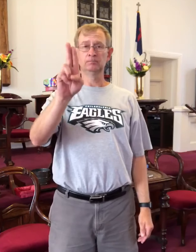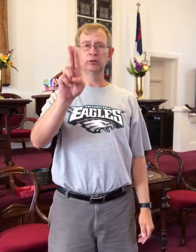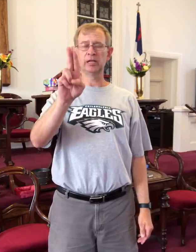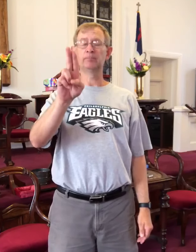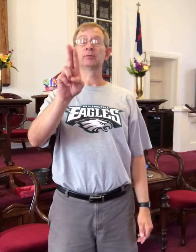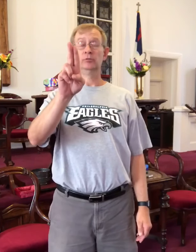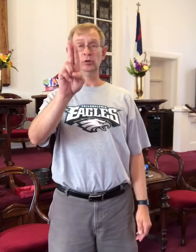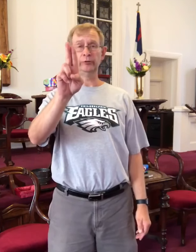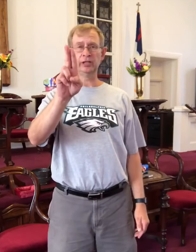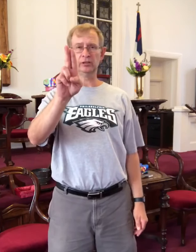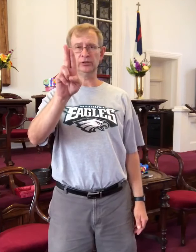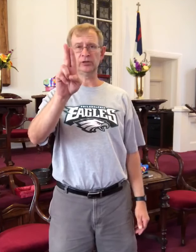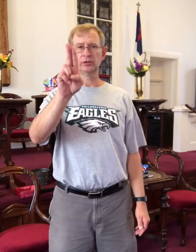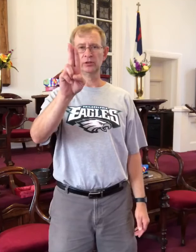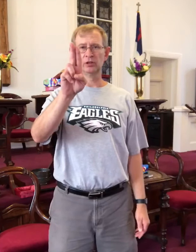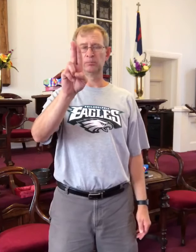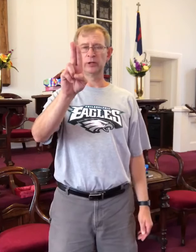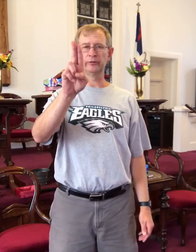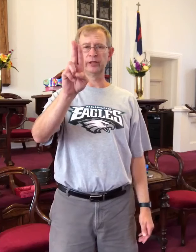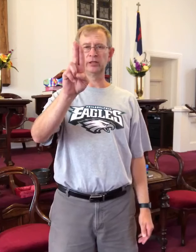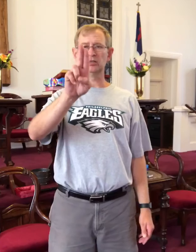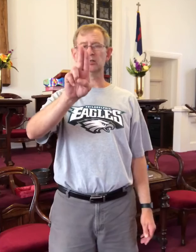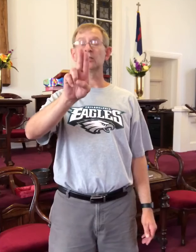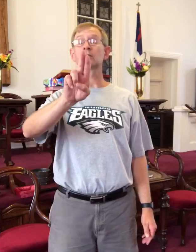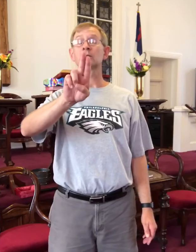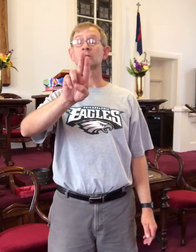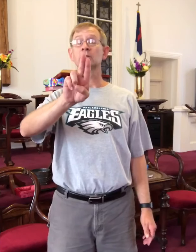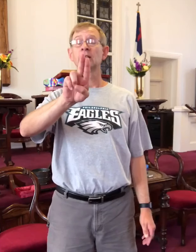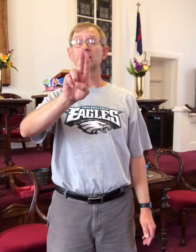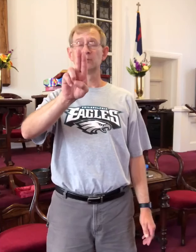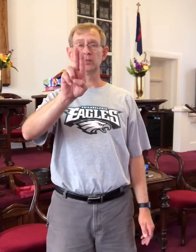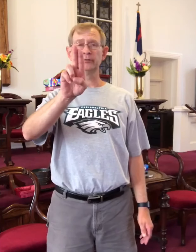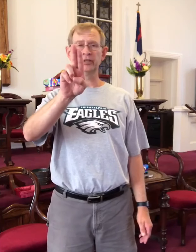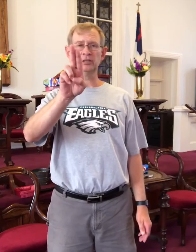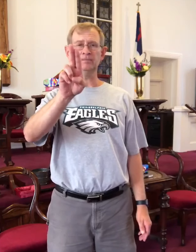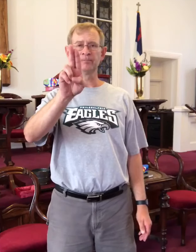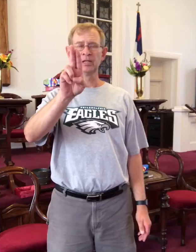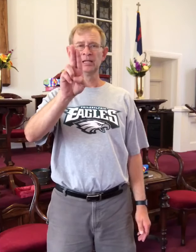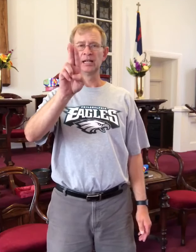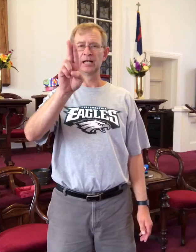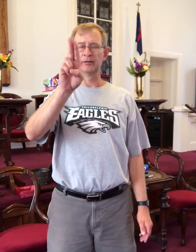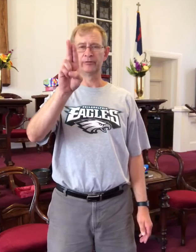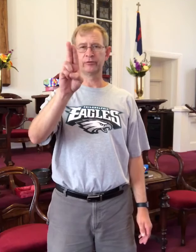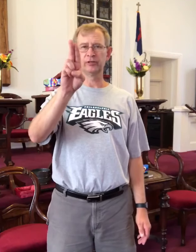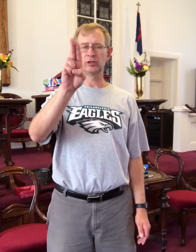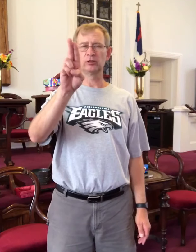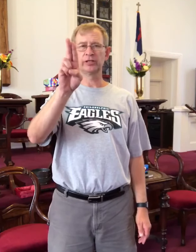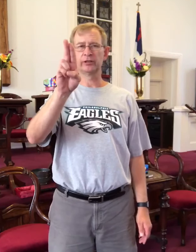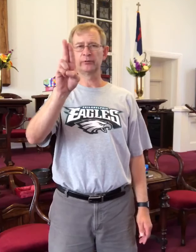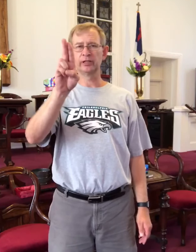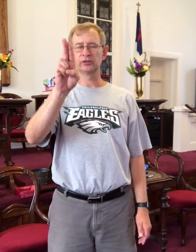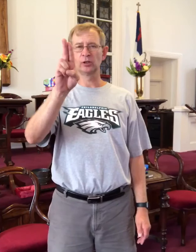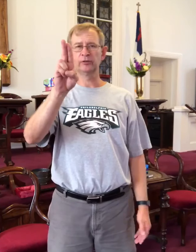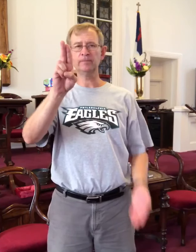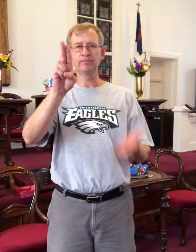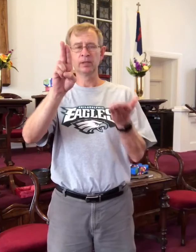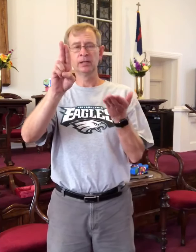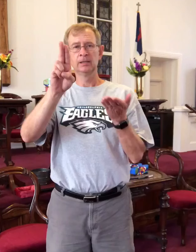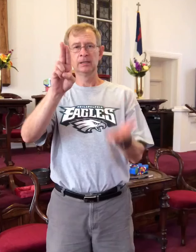Put up 2 fingers, your pointer finger and your middle finger. Curl the other fingers over. On